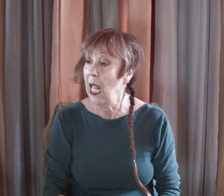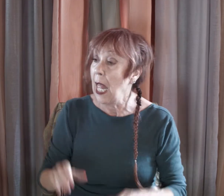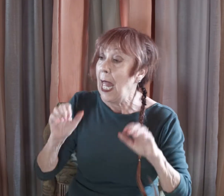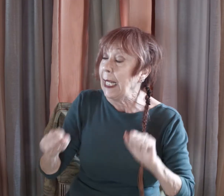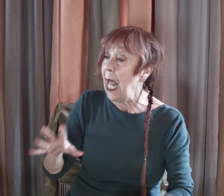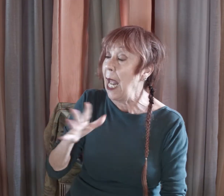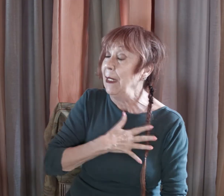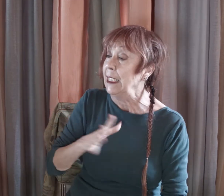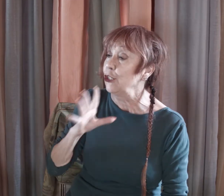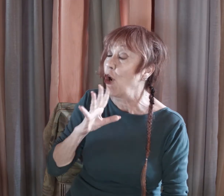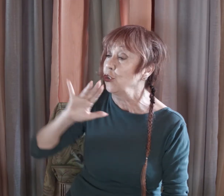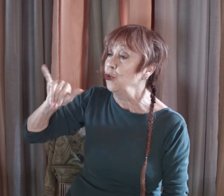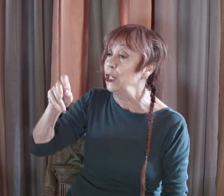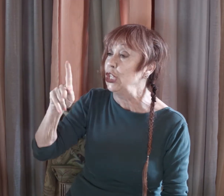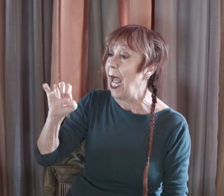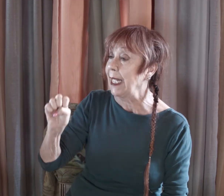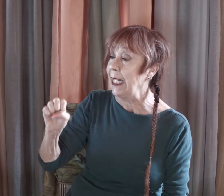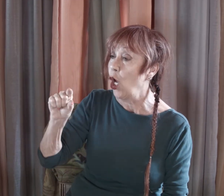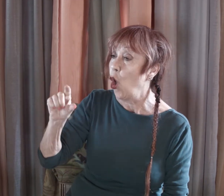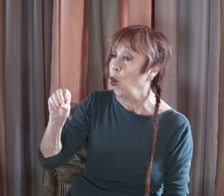Hello. Hello, could I please speak with Jackie Goldberg?